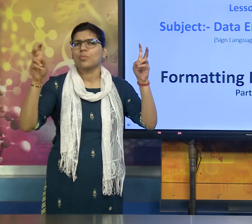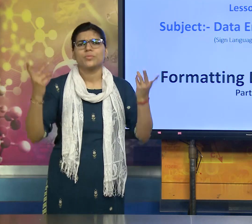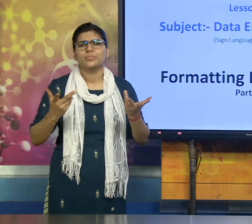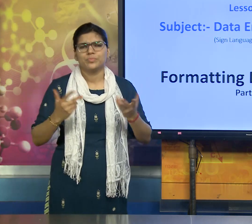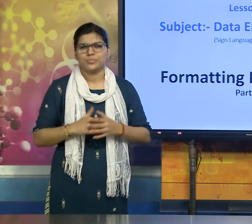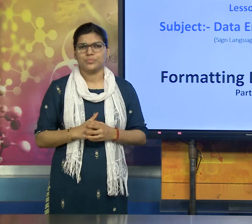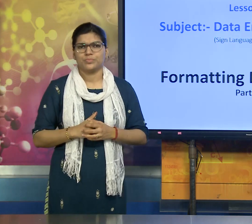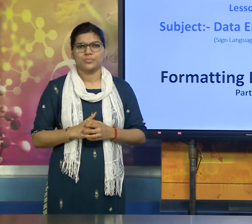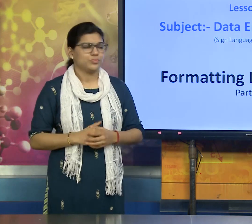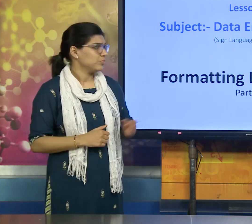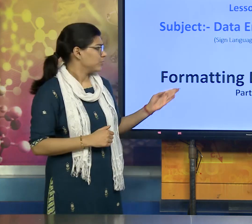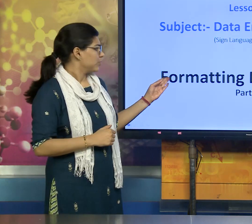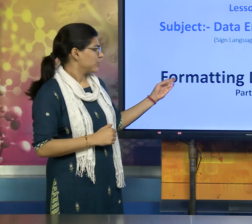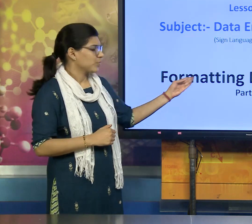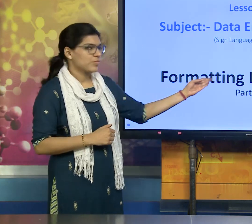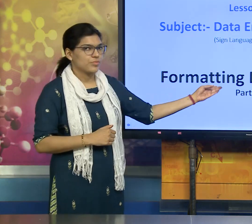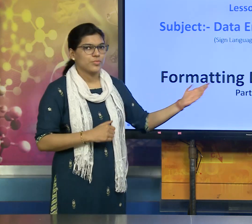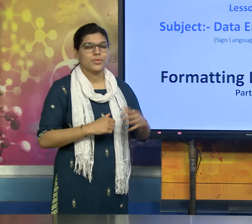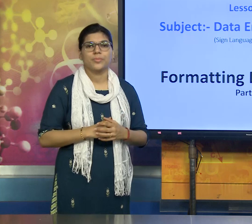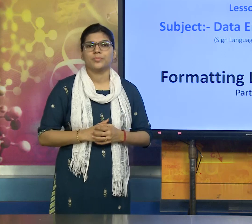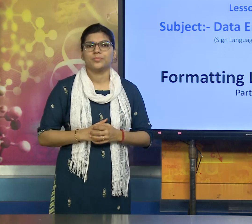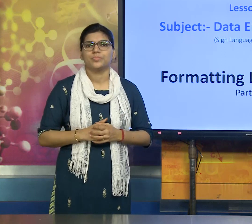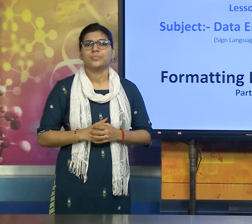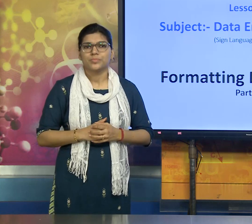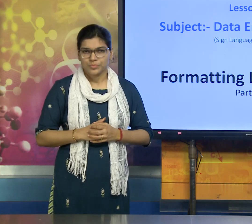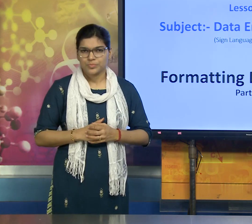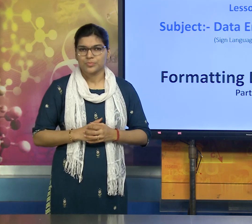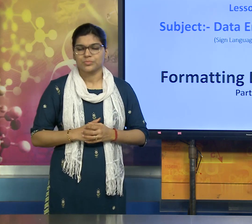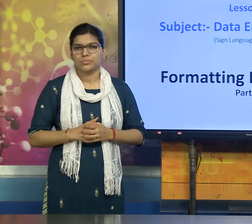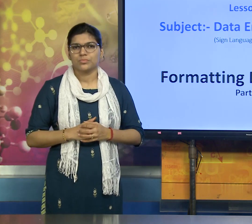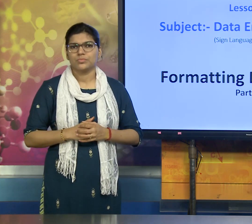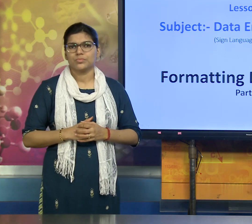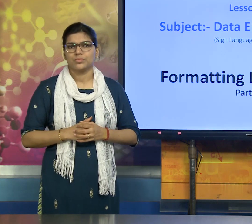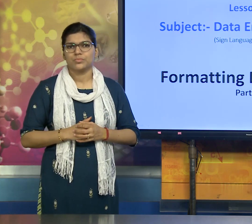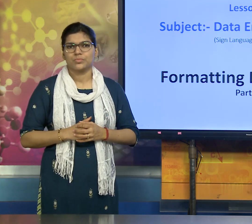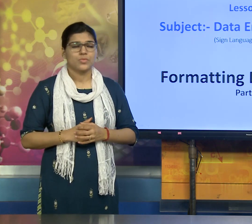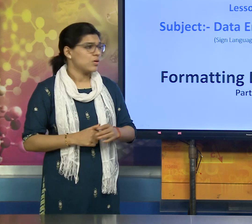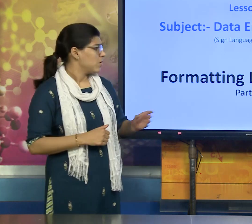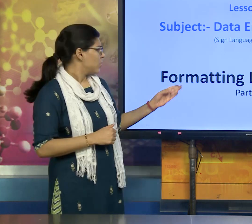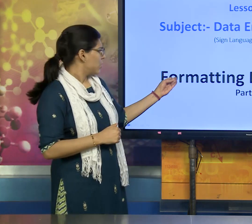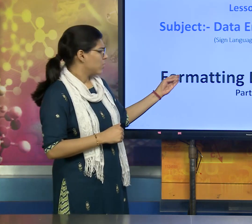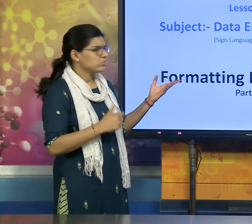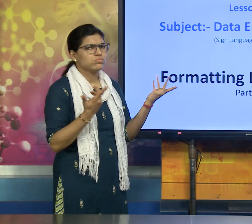4. The name of the lesson is formatting documents.